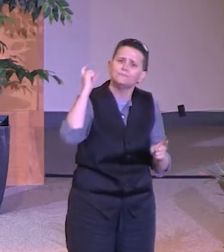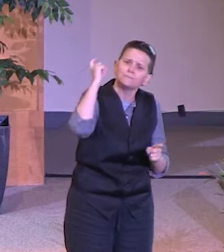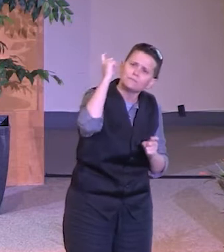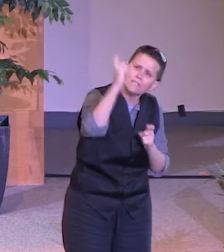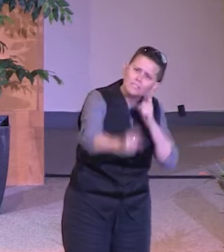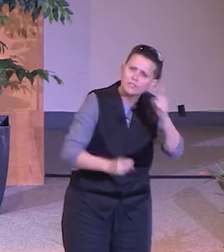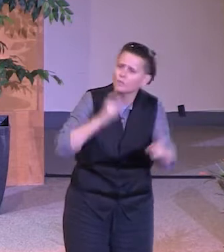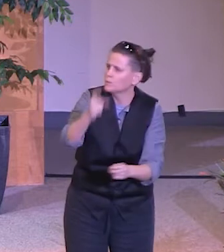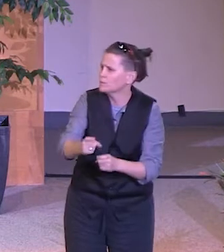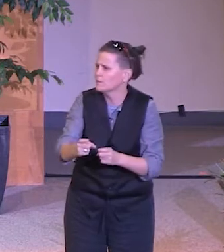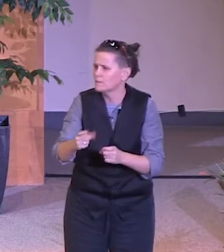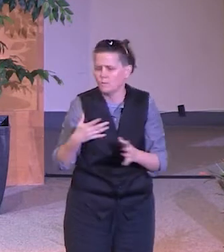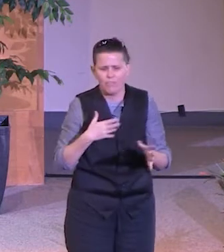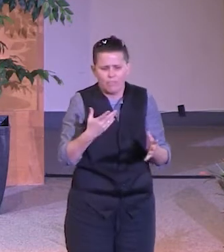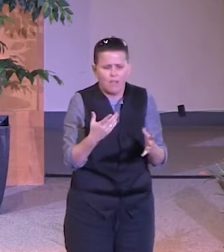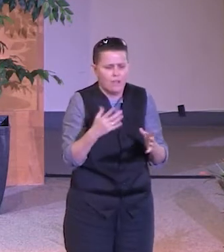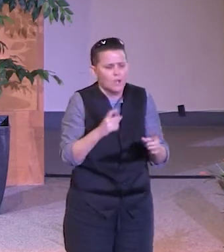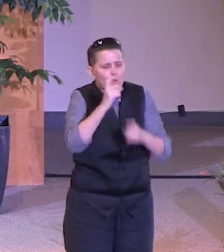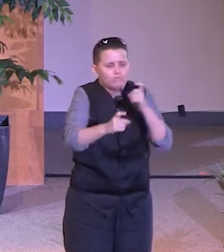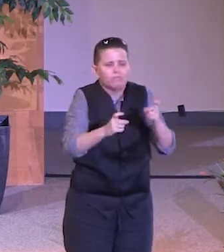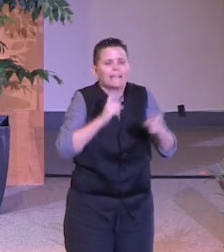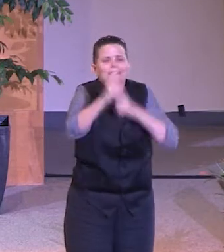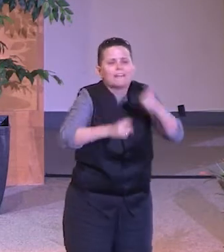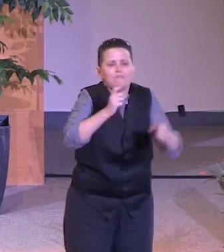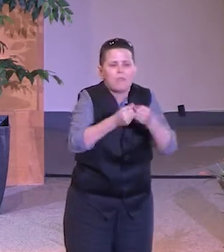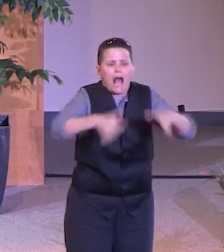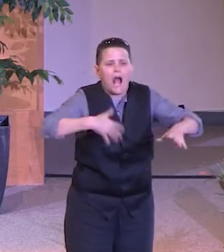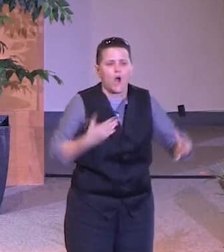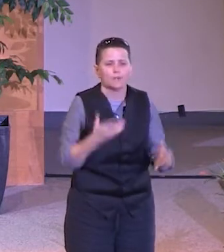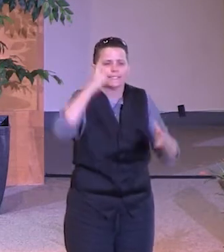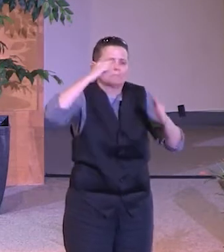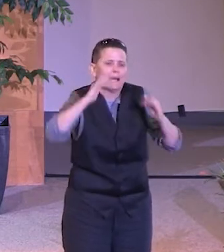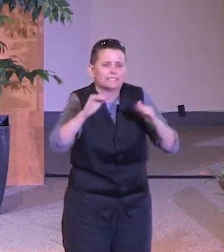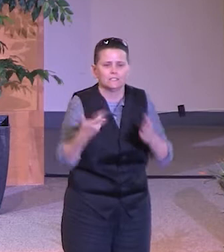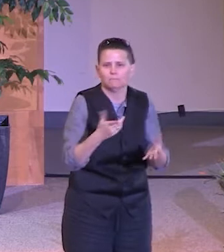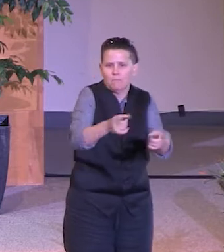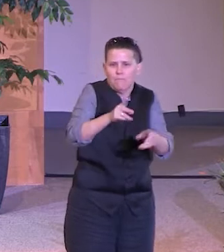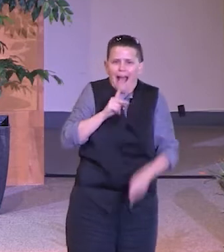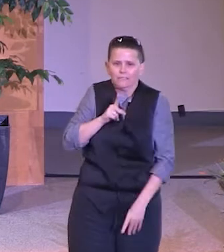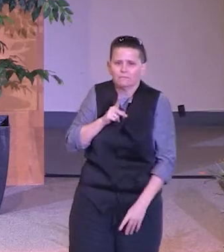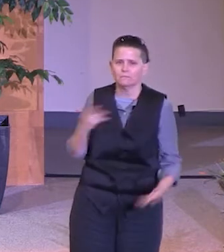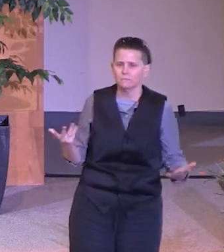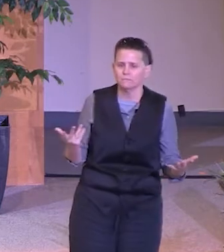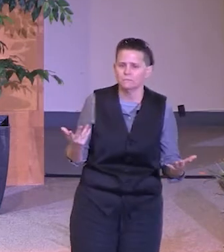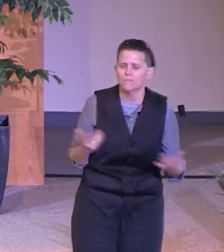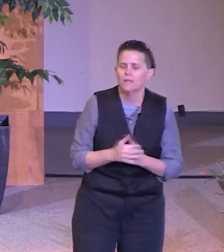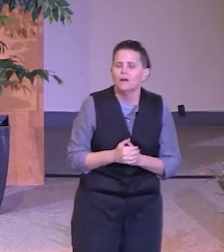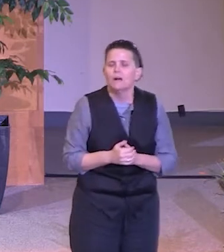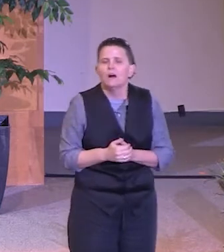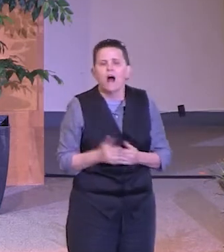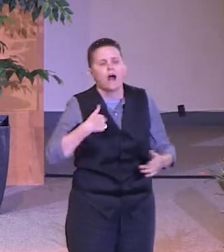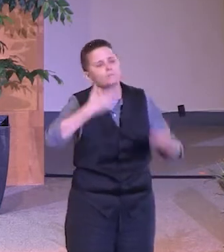reciprocation, right? Without getting something back, I center myself in the divine flow. I am